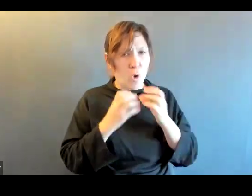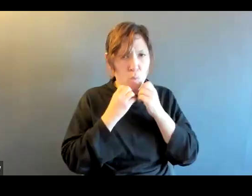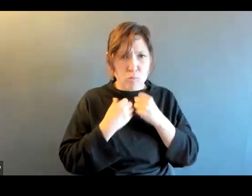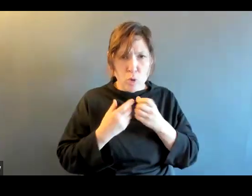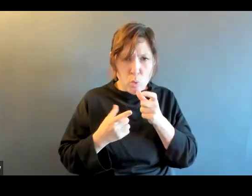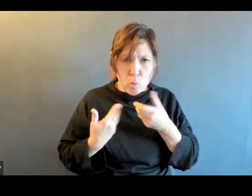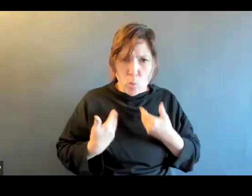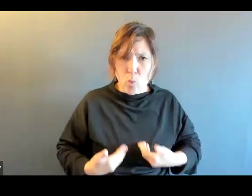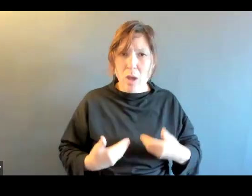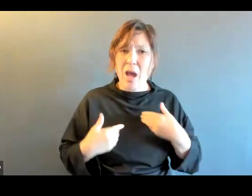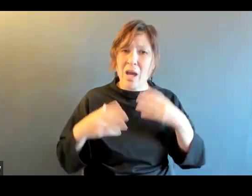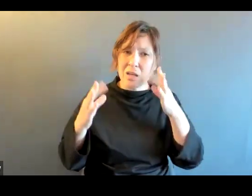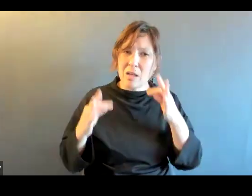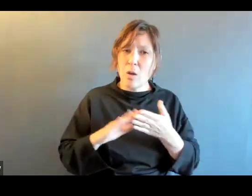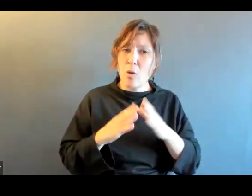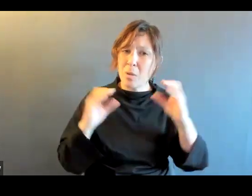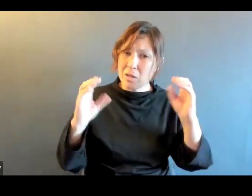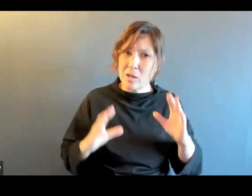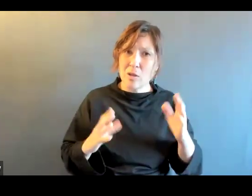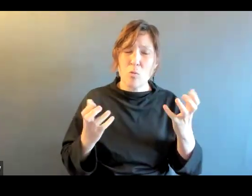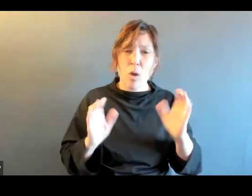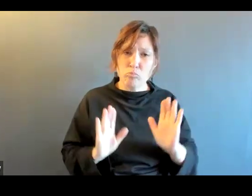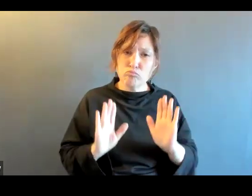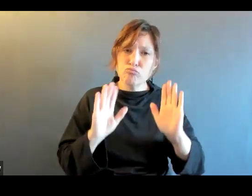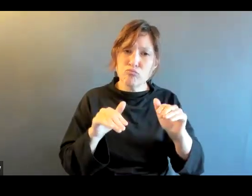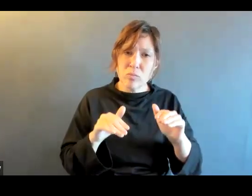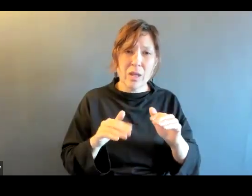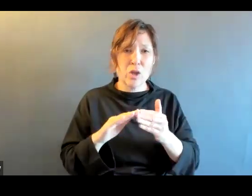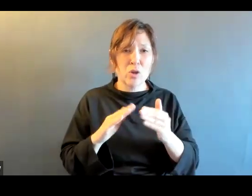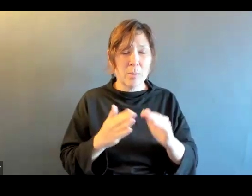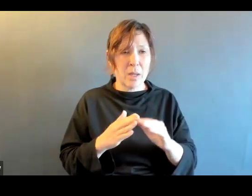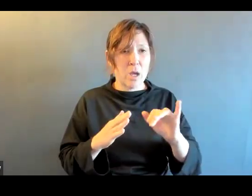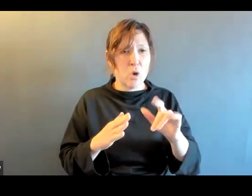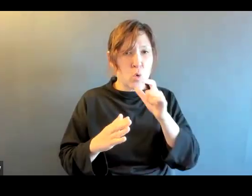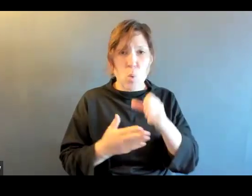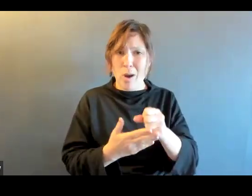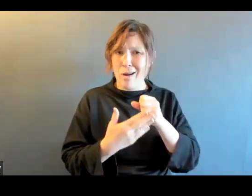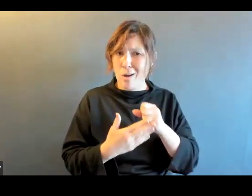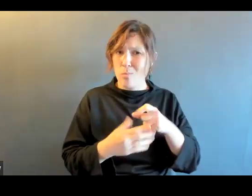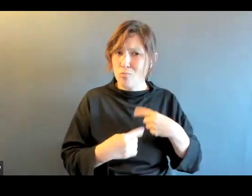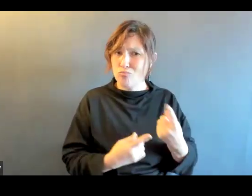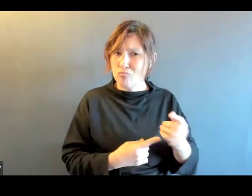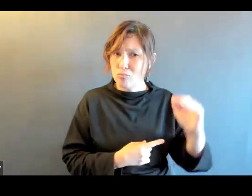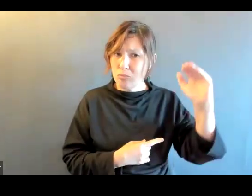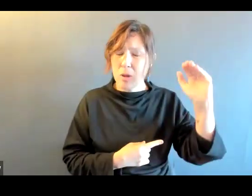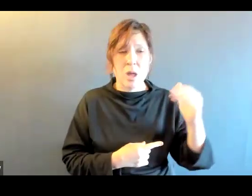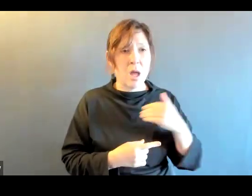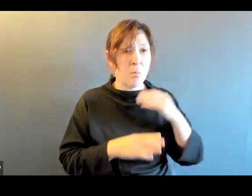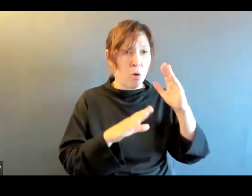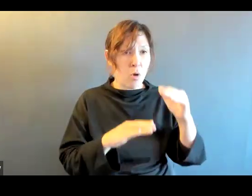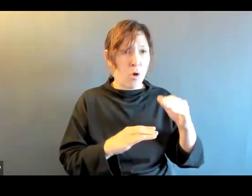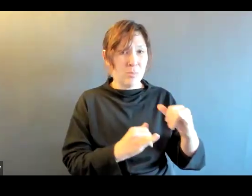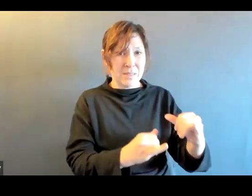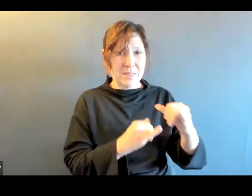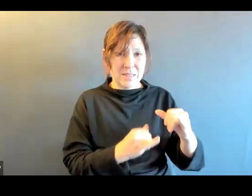teach at JQES is because I want to give back to the community that shaped me. I strive to create the same space for my students,